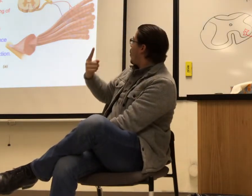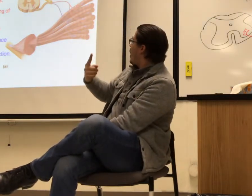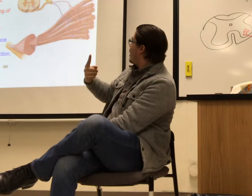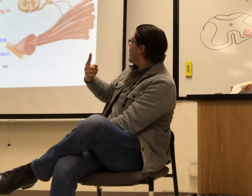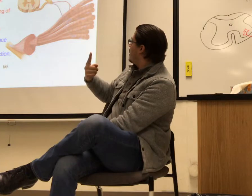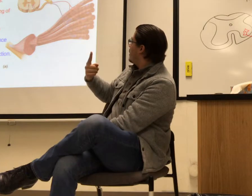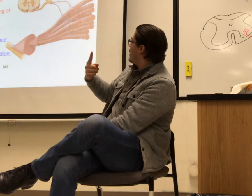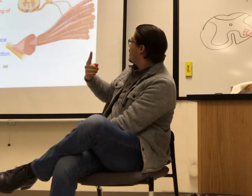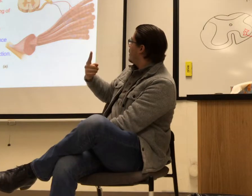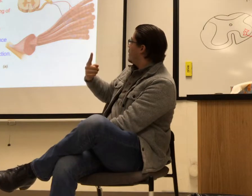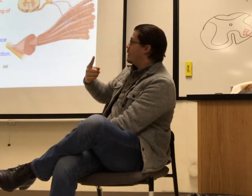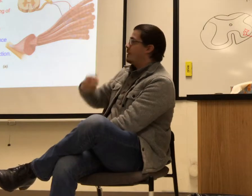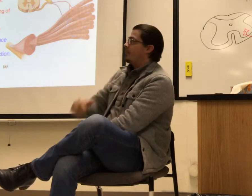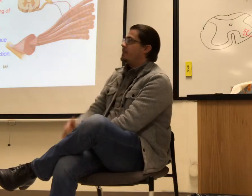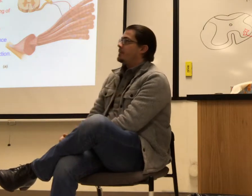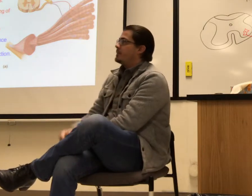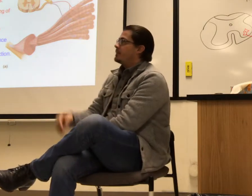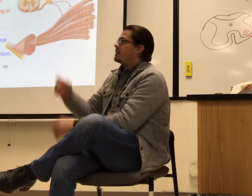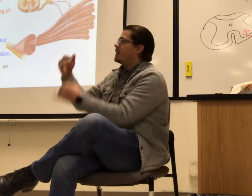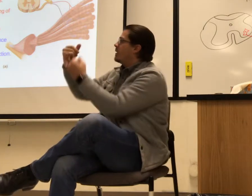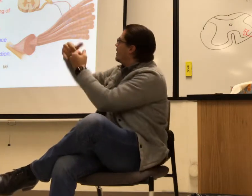another one. So,